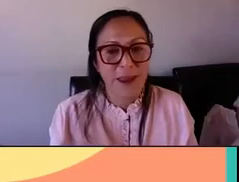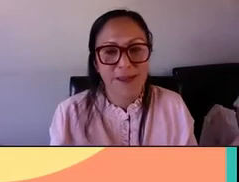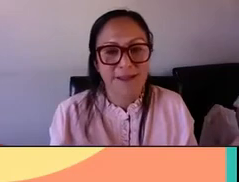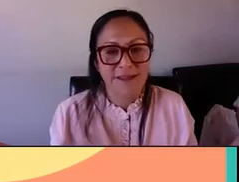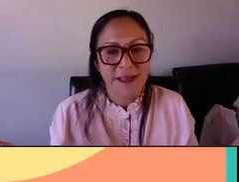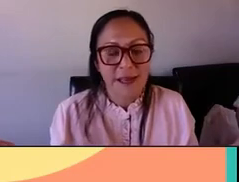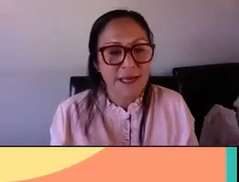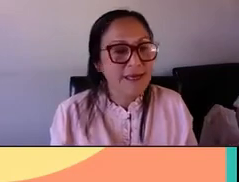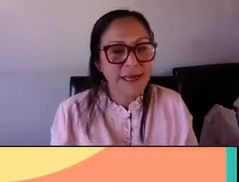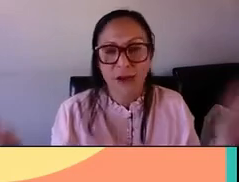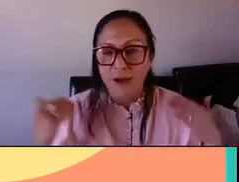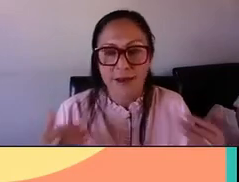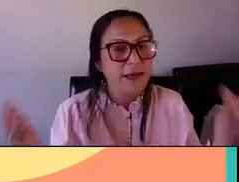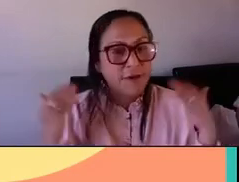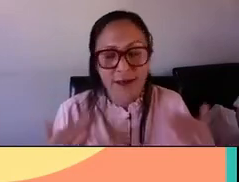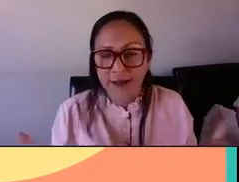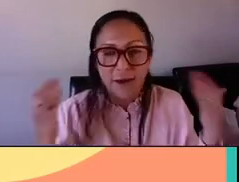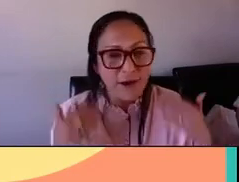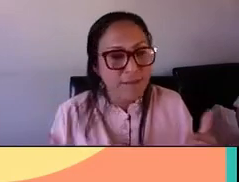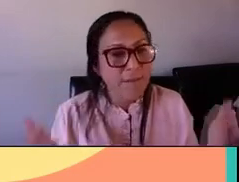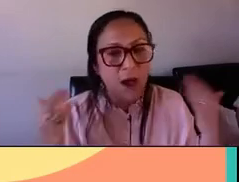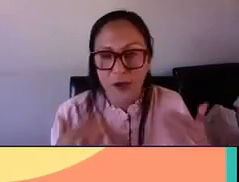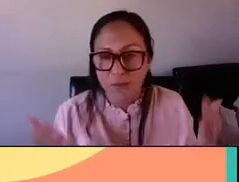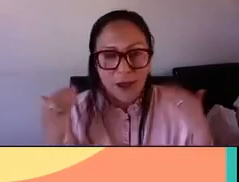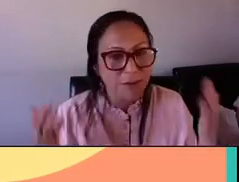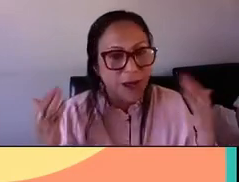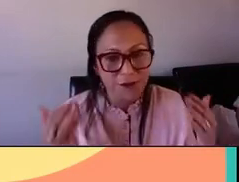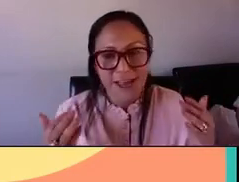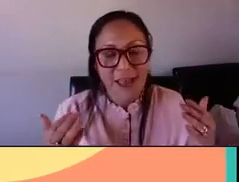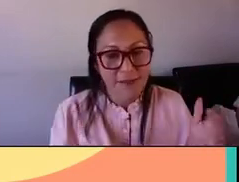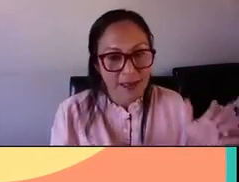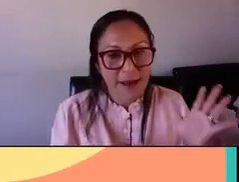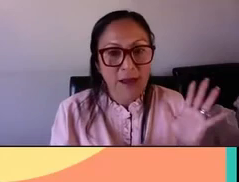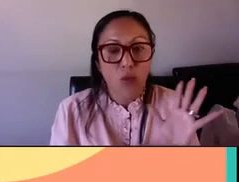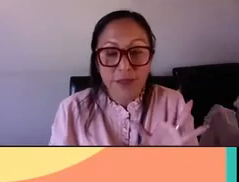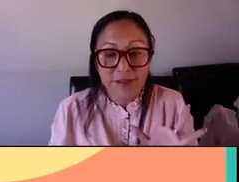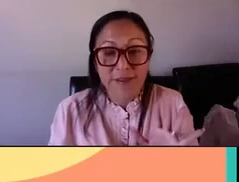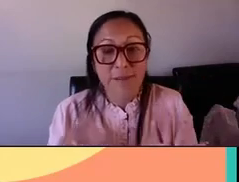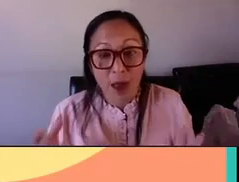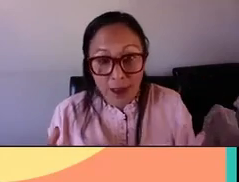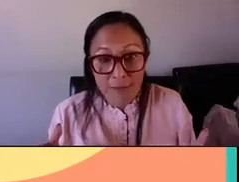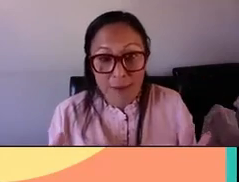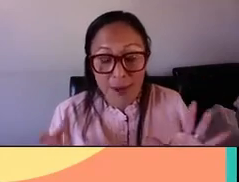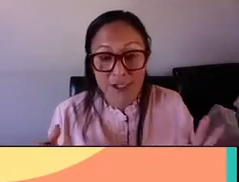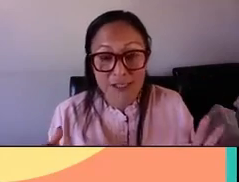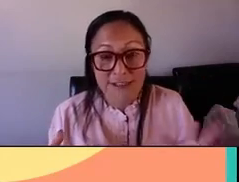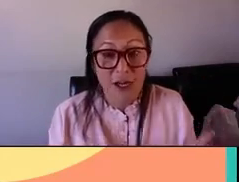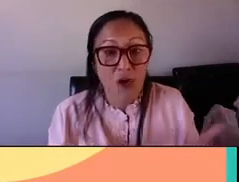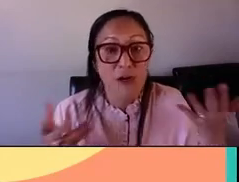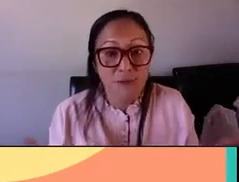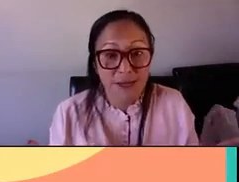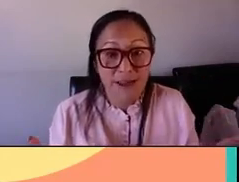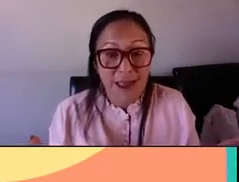with babies. They need to hear it, hear it, hear it, model, model, model. And then with some time and patience